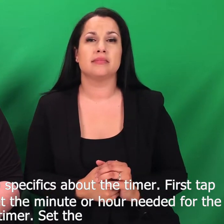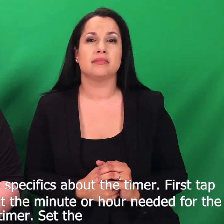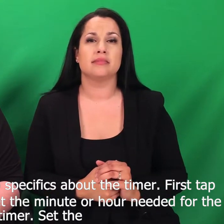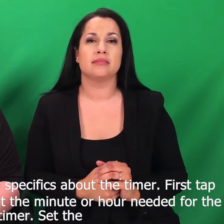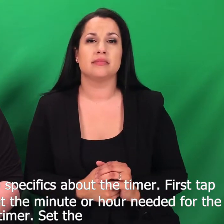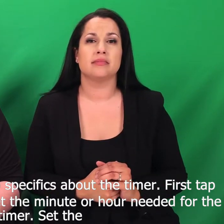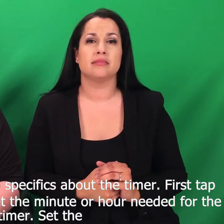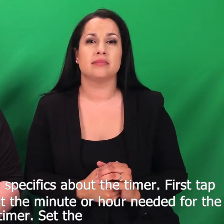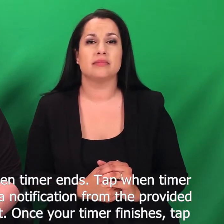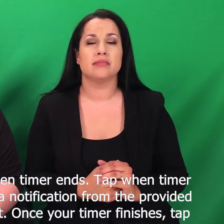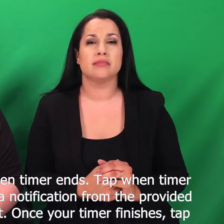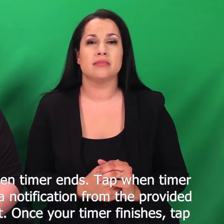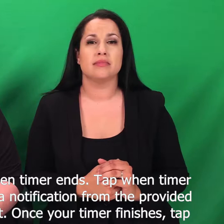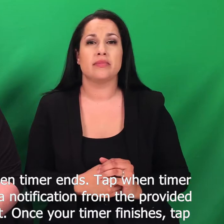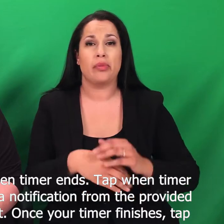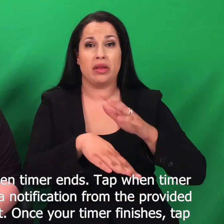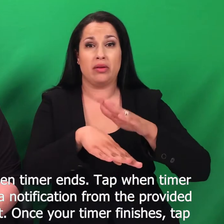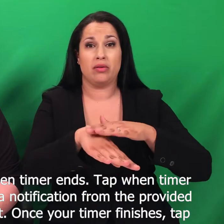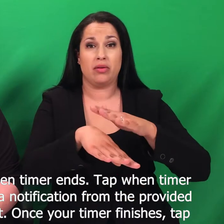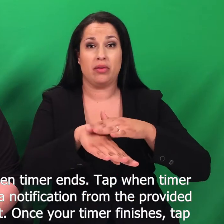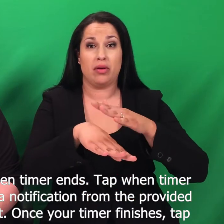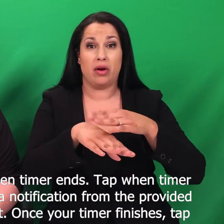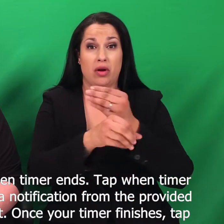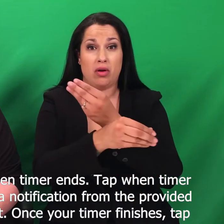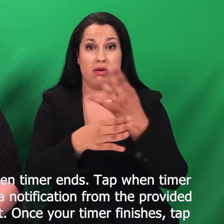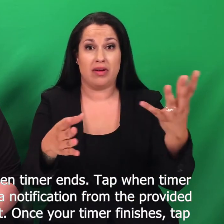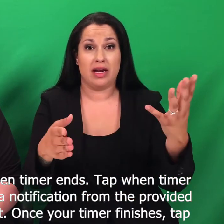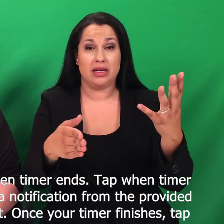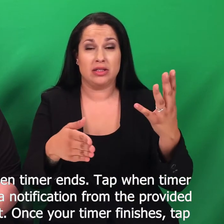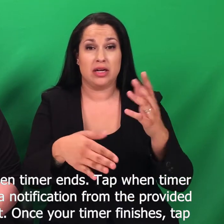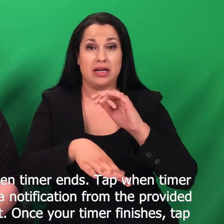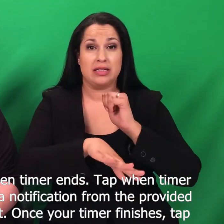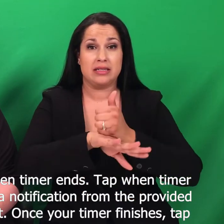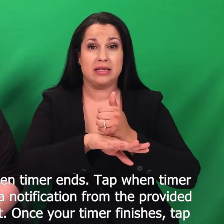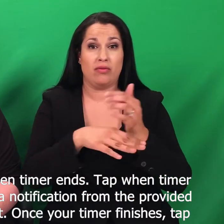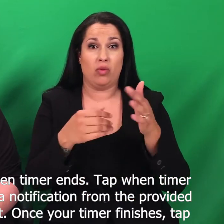Set the notification for when timer ends.